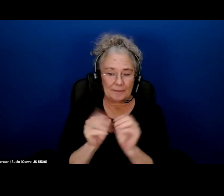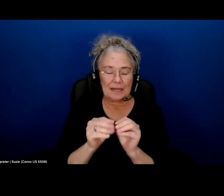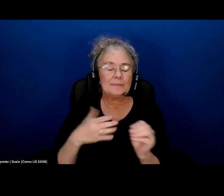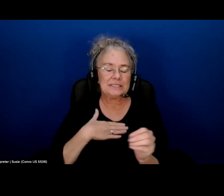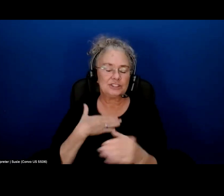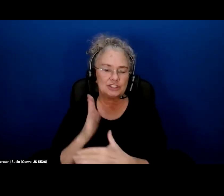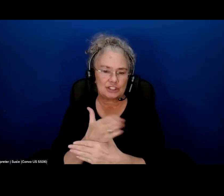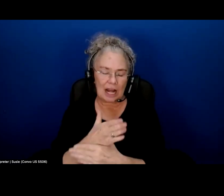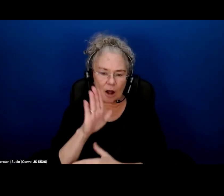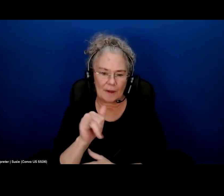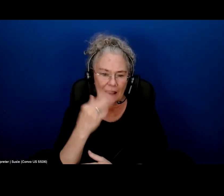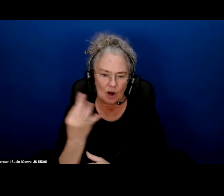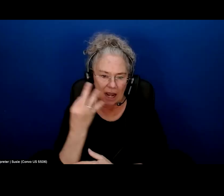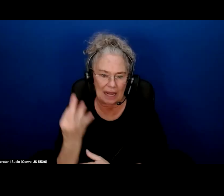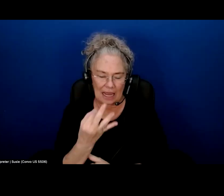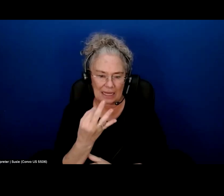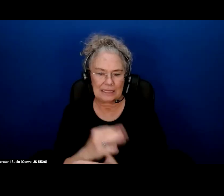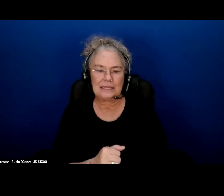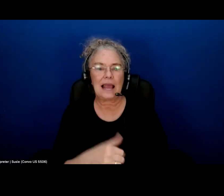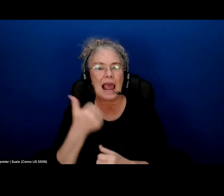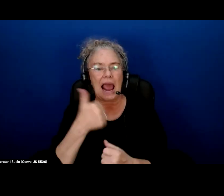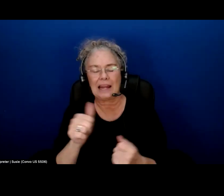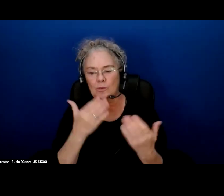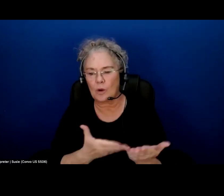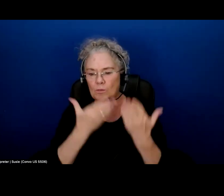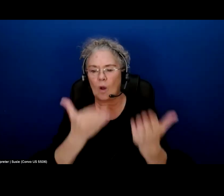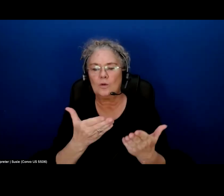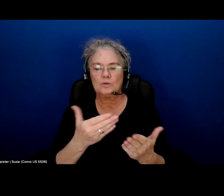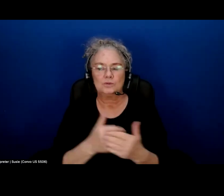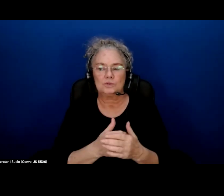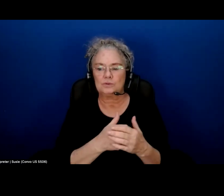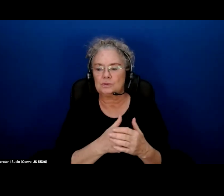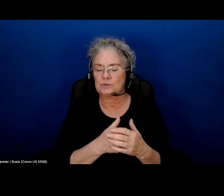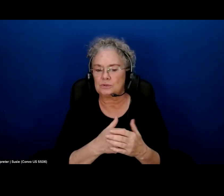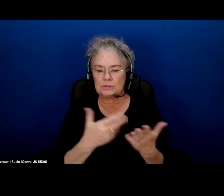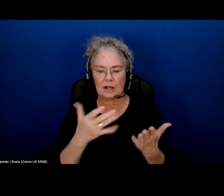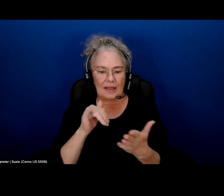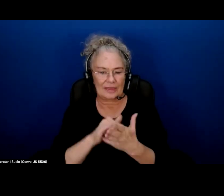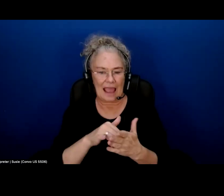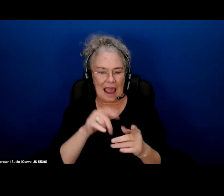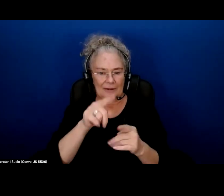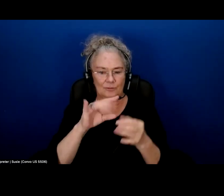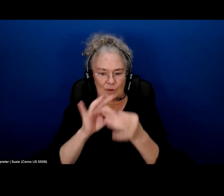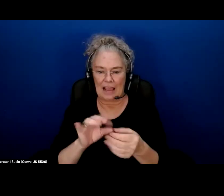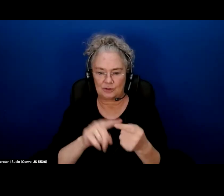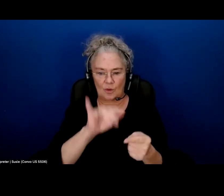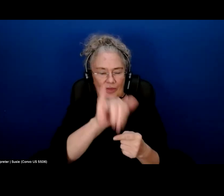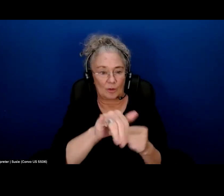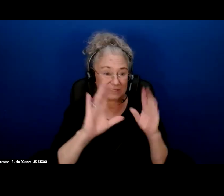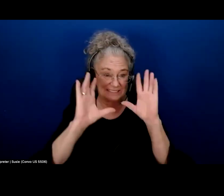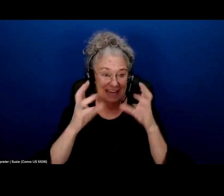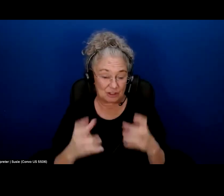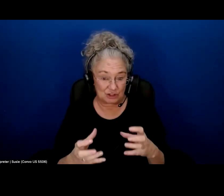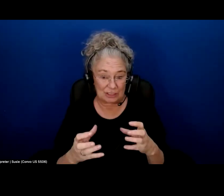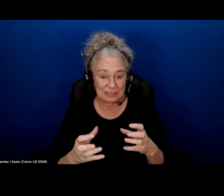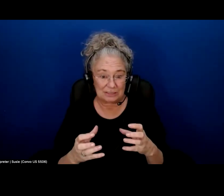by Friday. Any proposals that relate to those sections, consumer